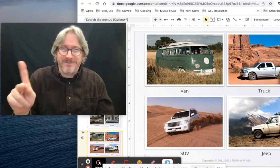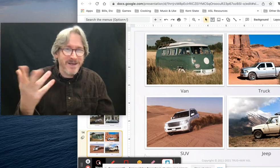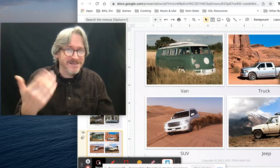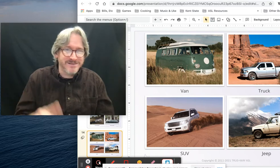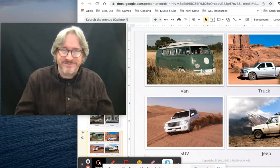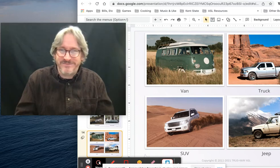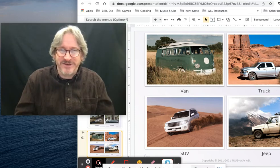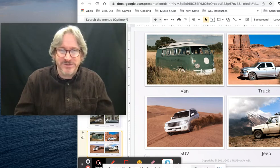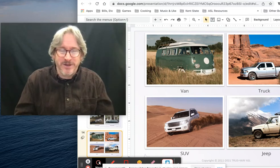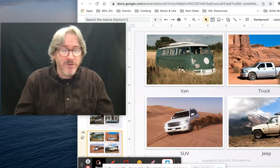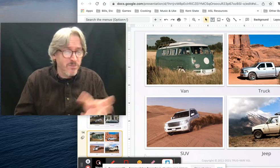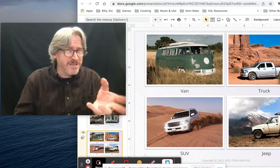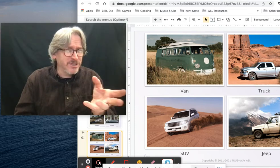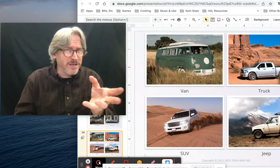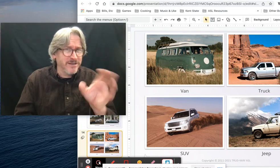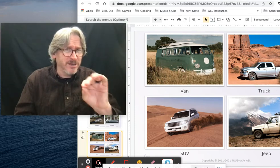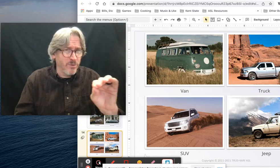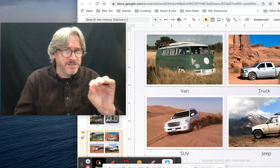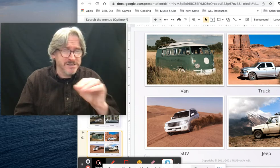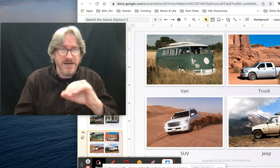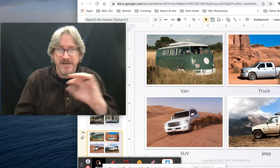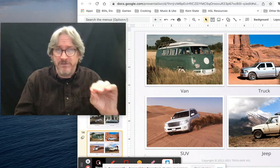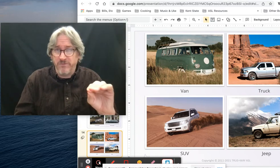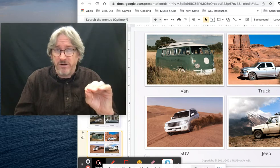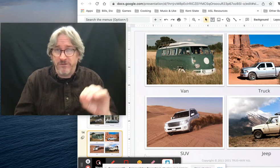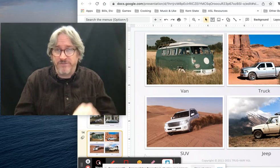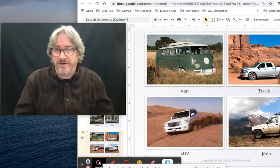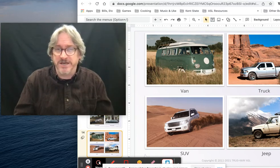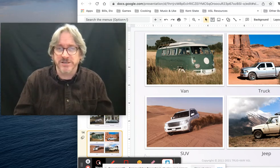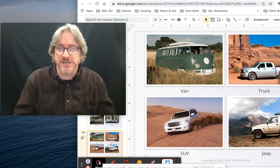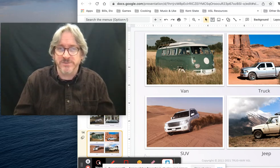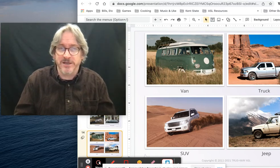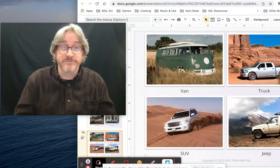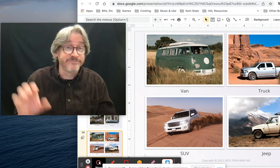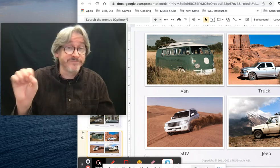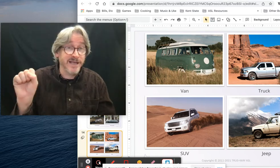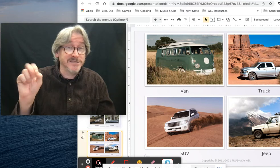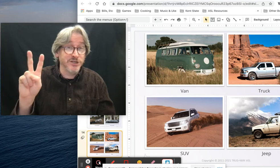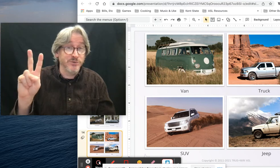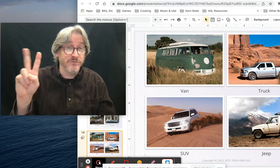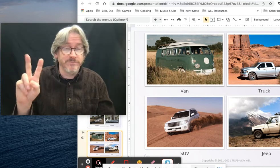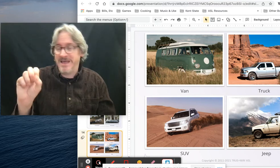truck best fingerspell. Take a look at what's the sign for other variations as well.